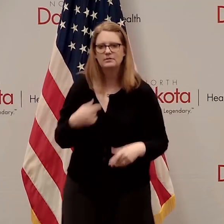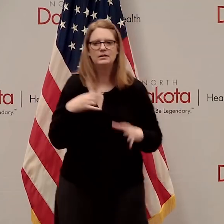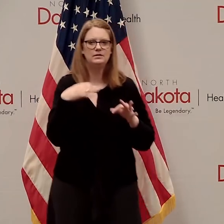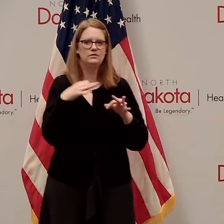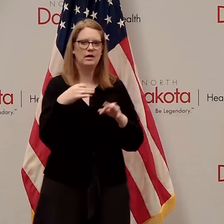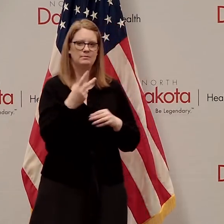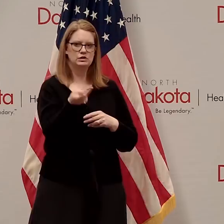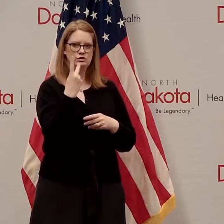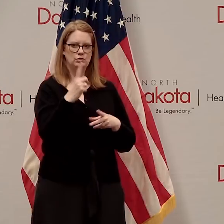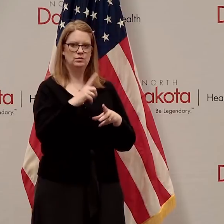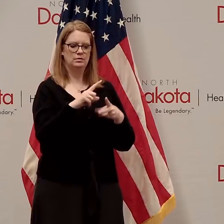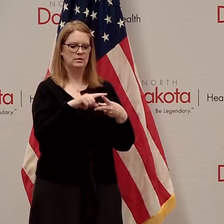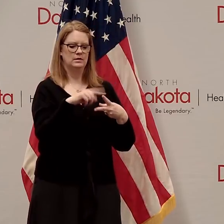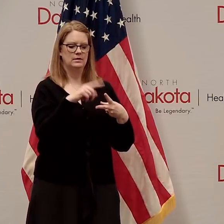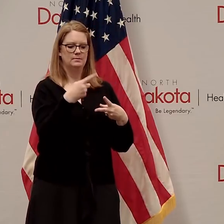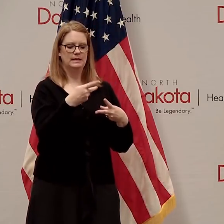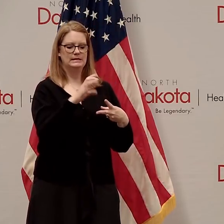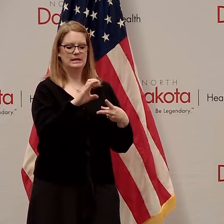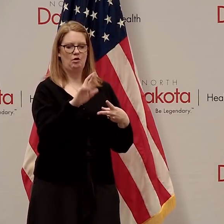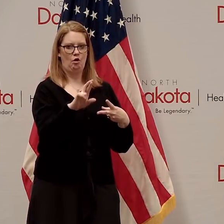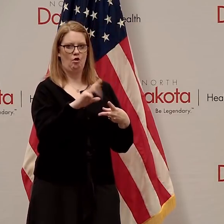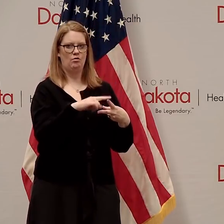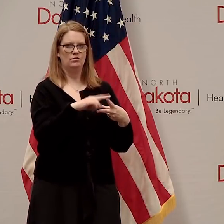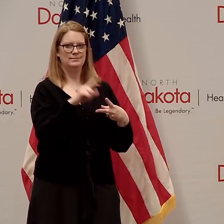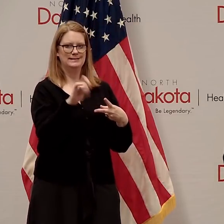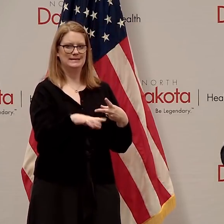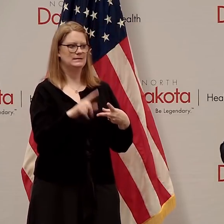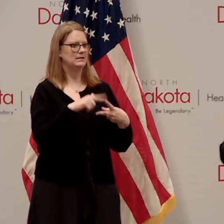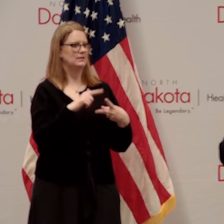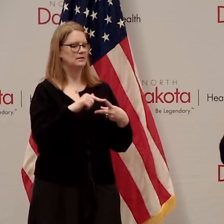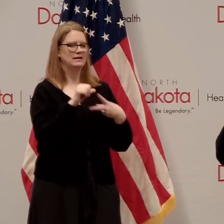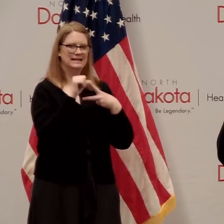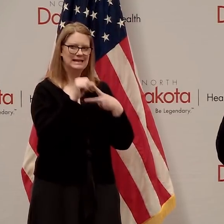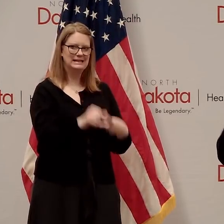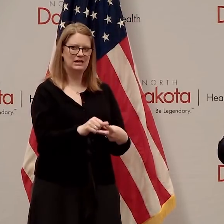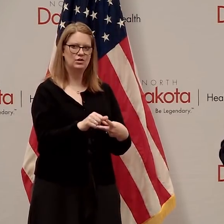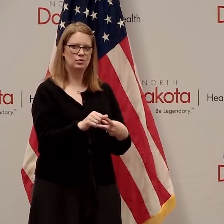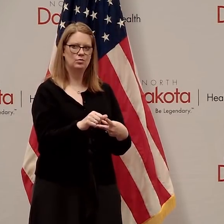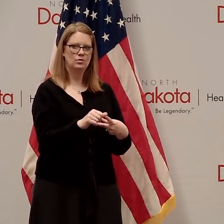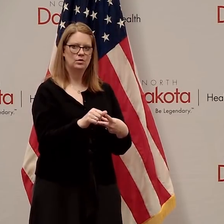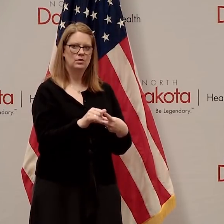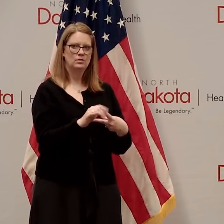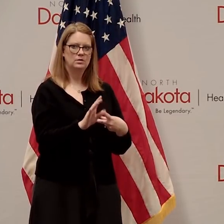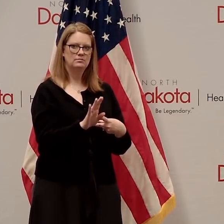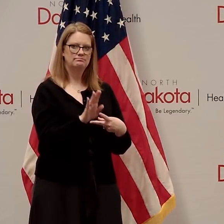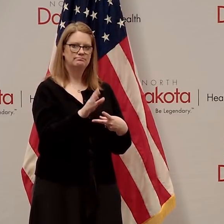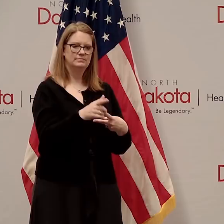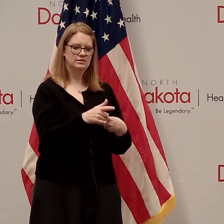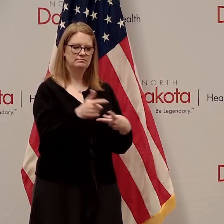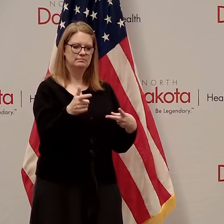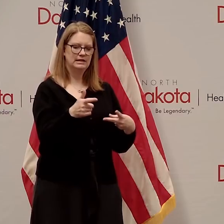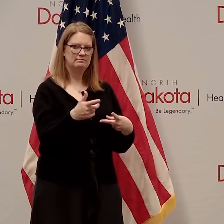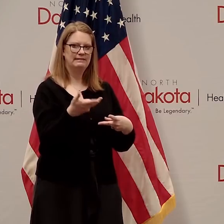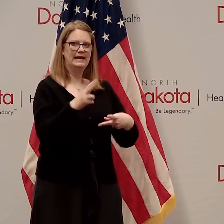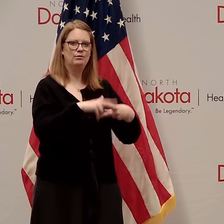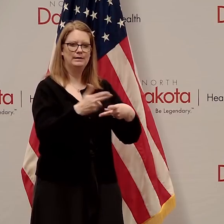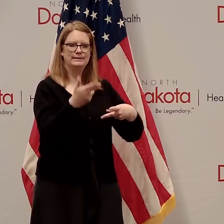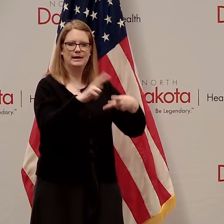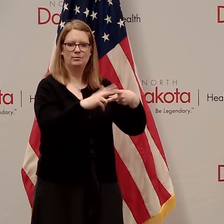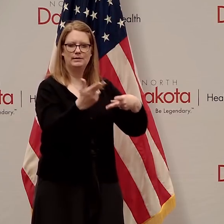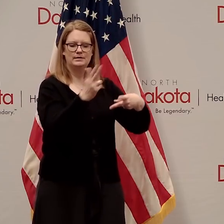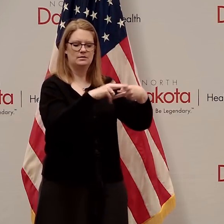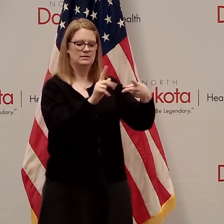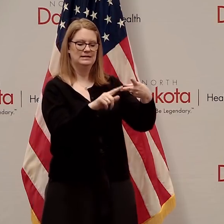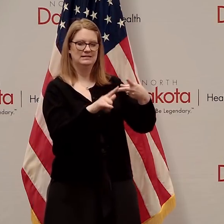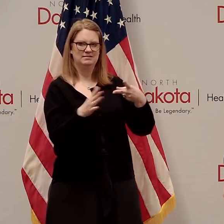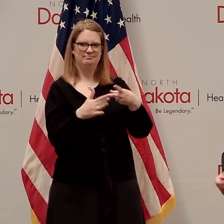testing. One is the PCR testing, which we do today, which will continue to scale up. And then the other is the really